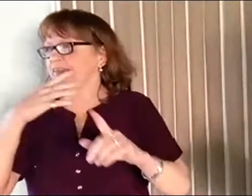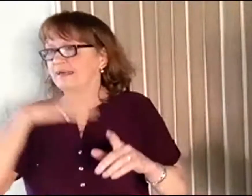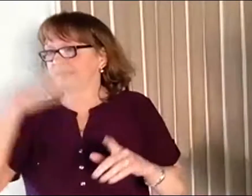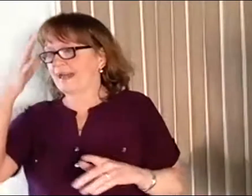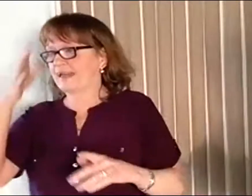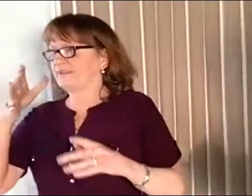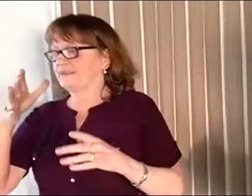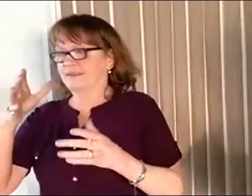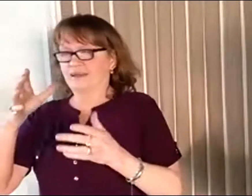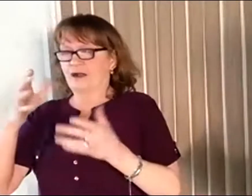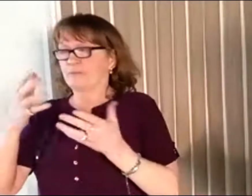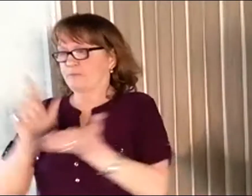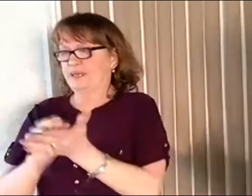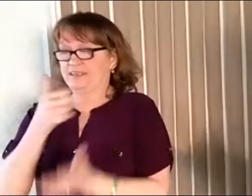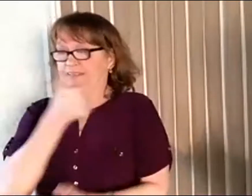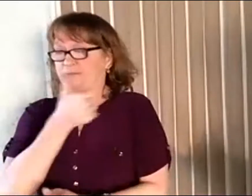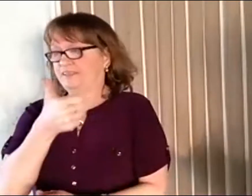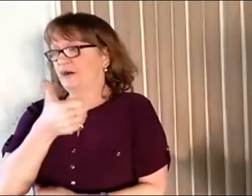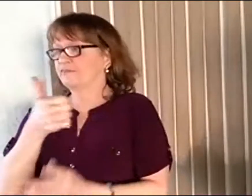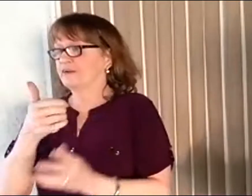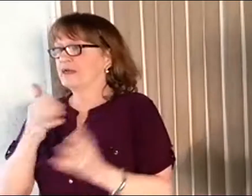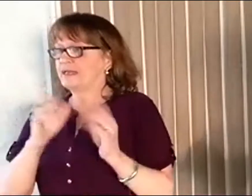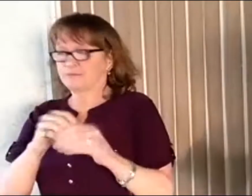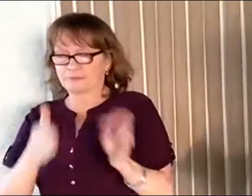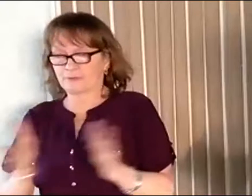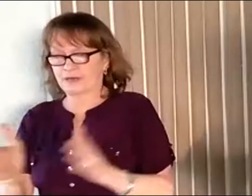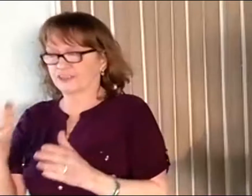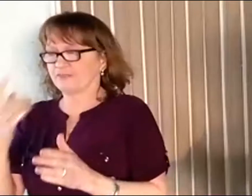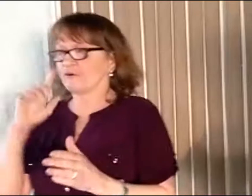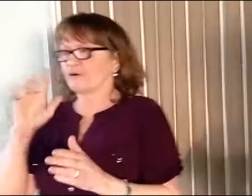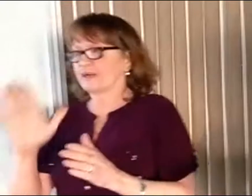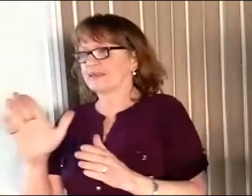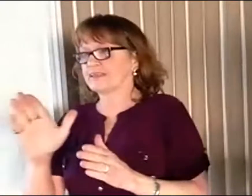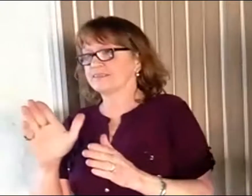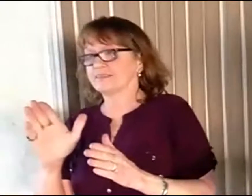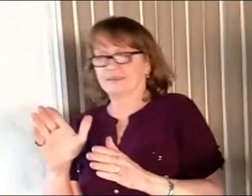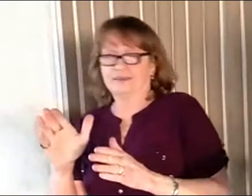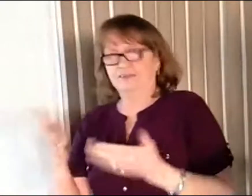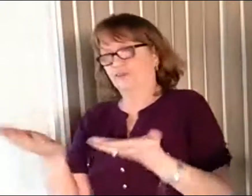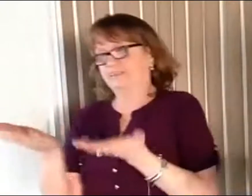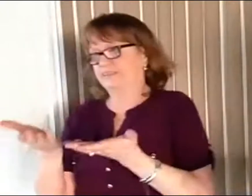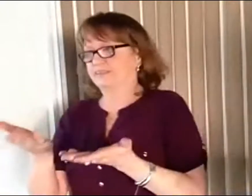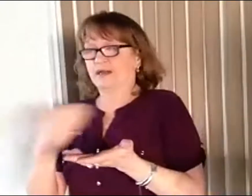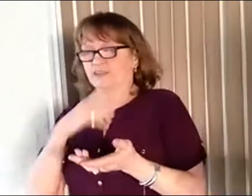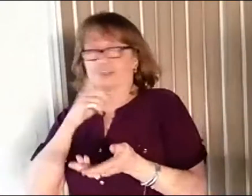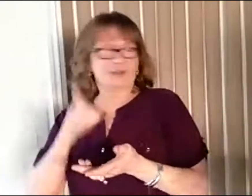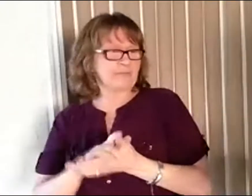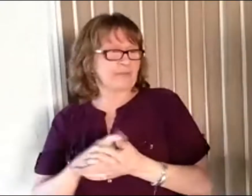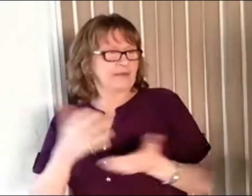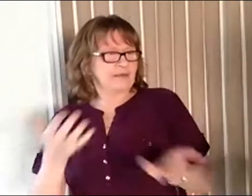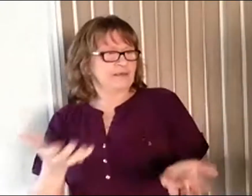that my dad printed this himself in preparation for his services, I'm